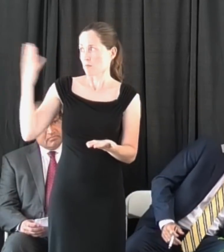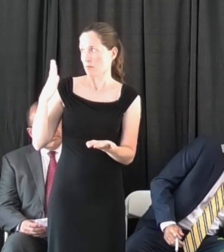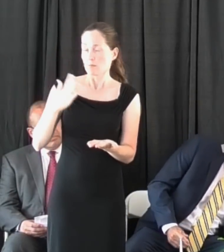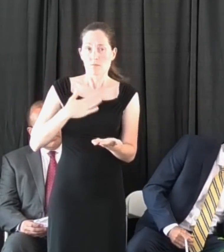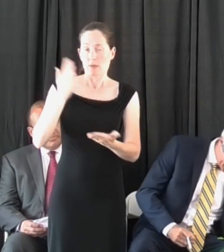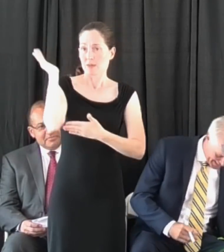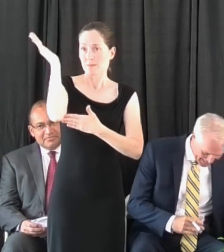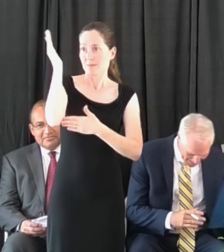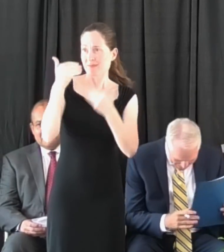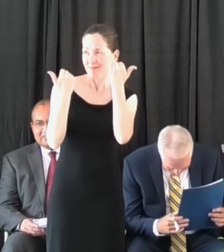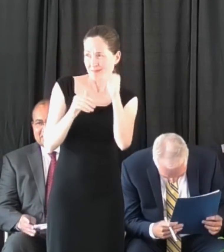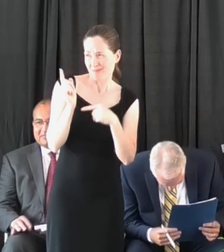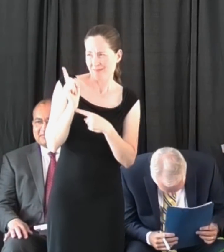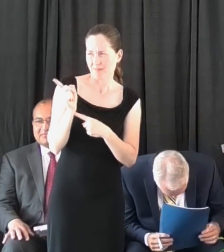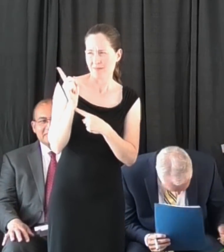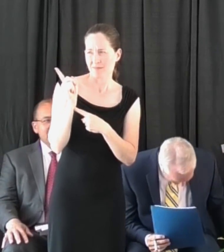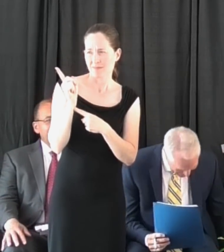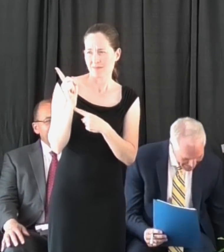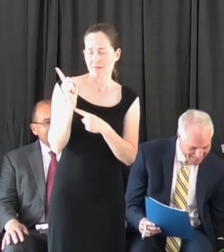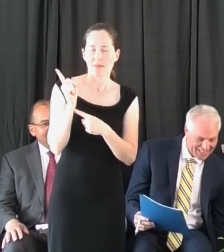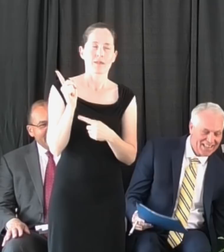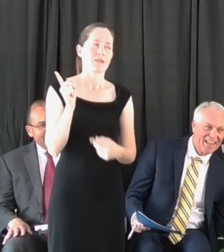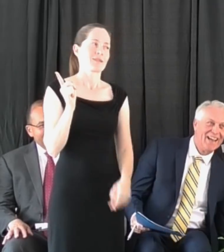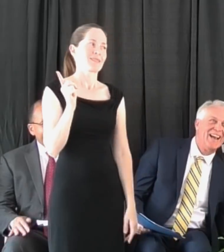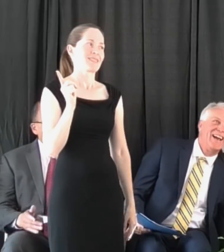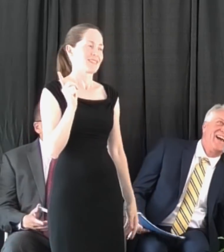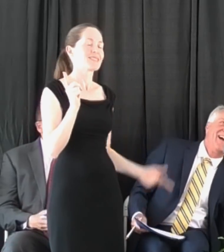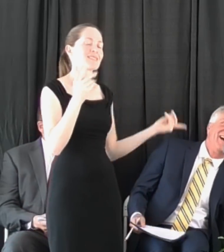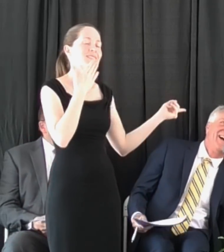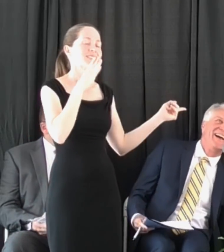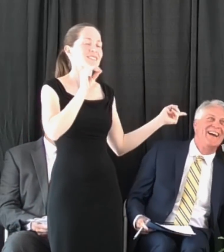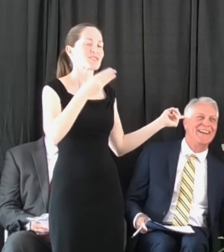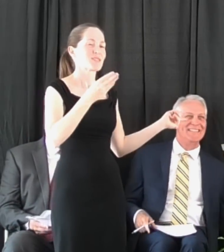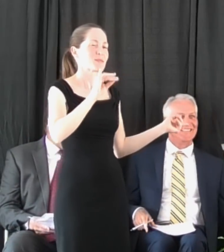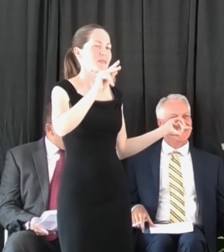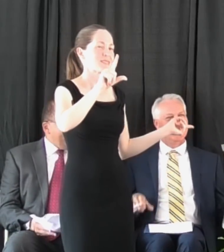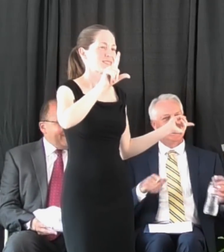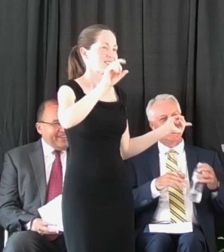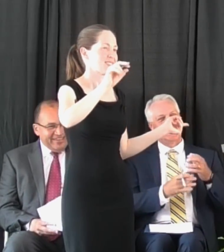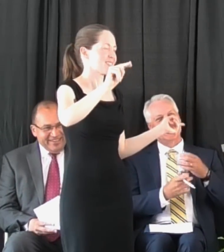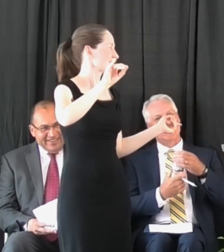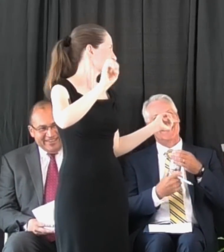minute. Good job, Lonnie.